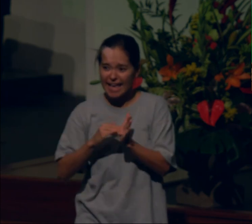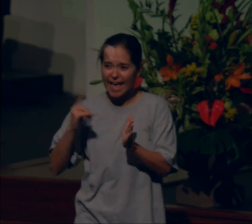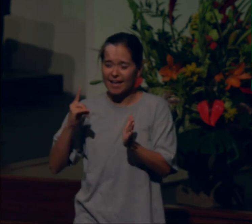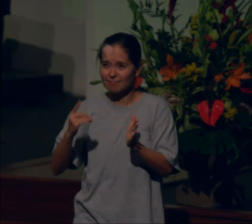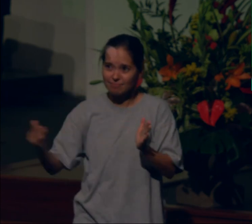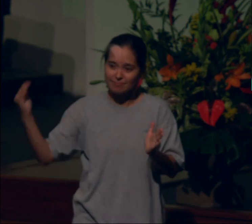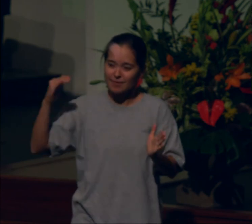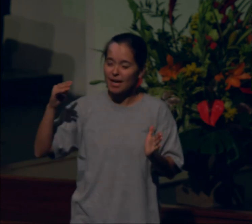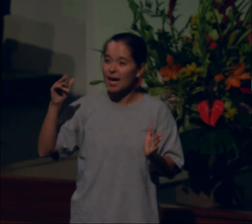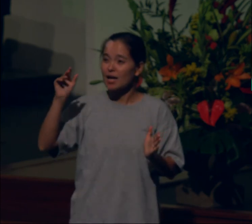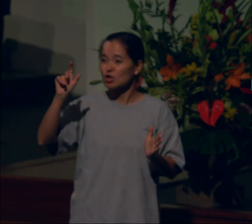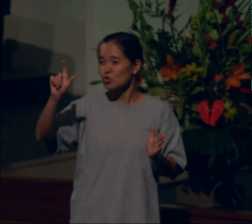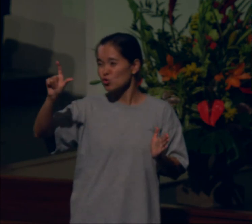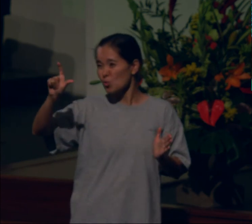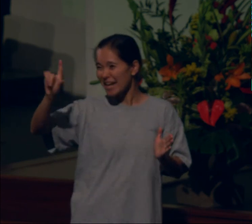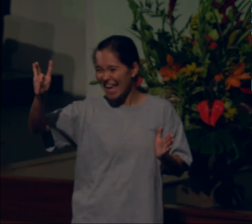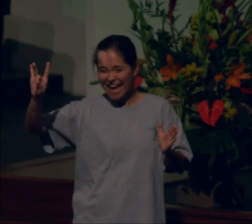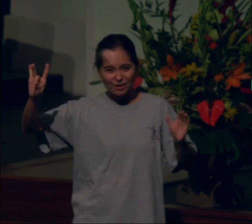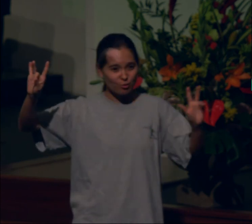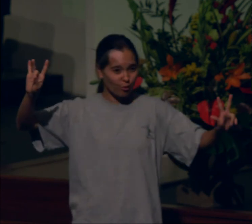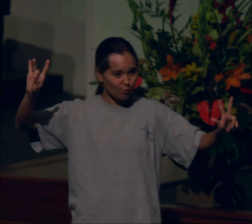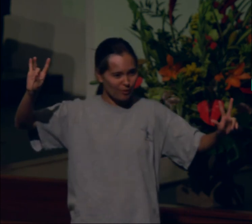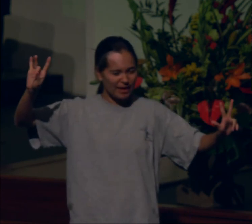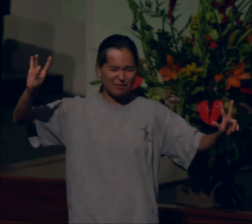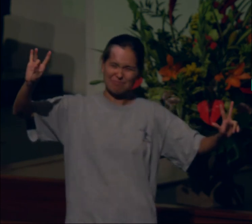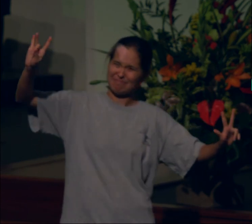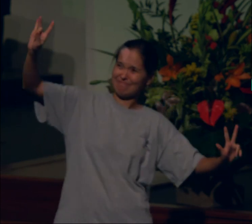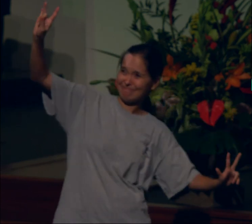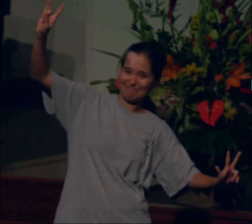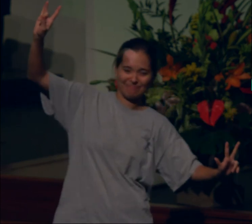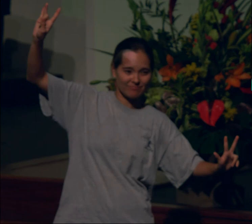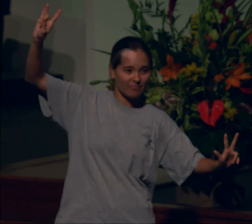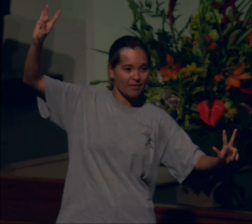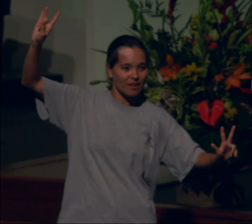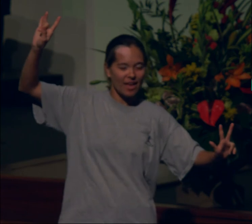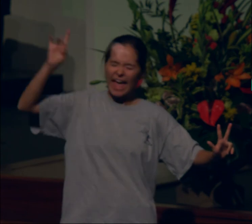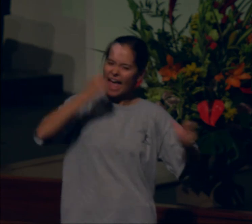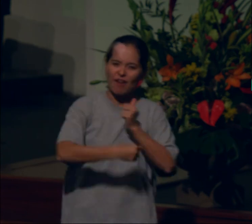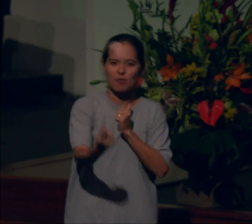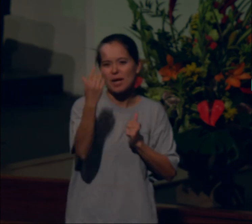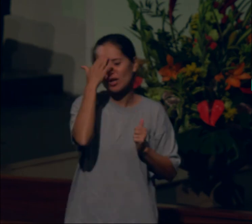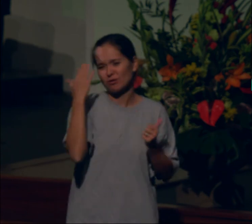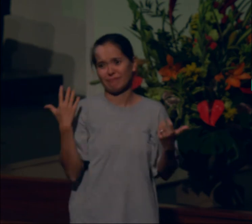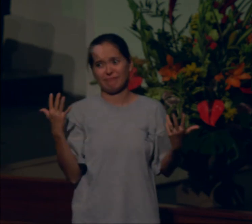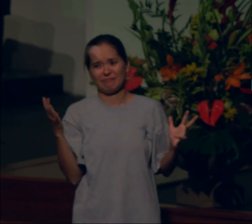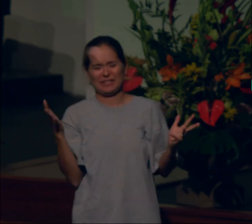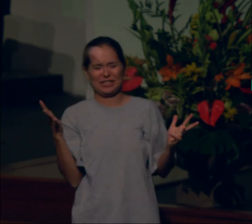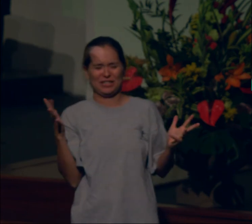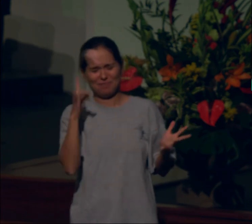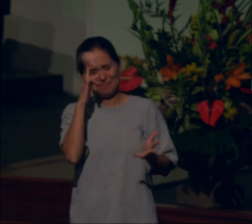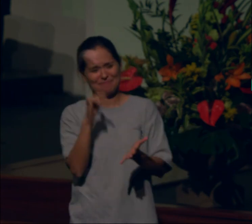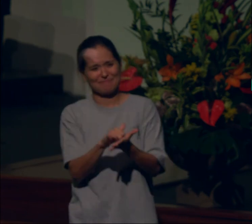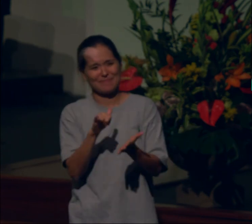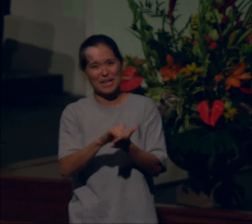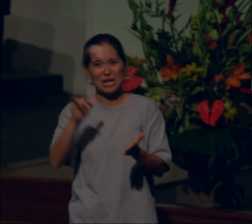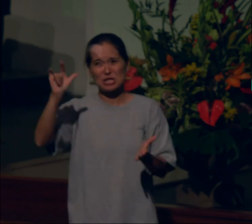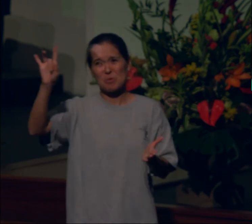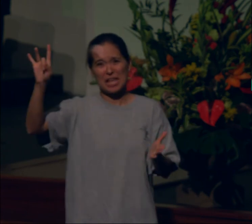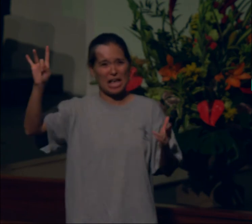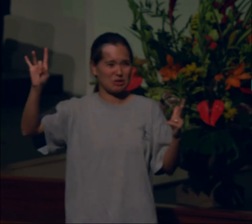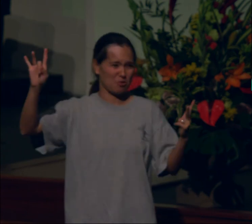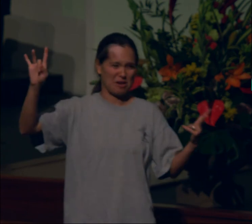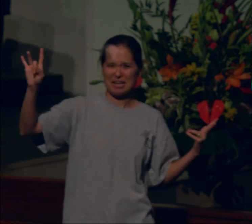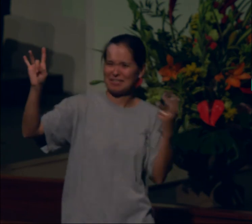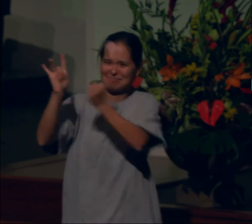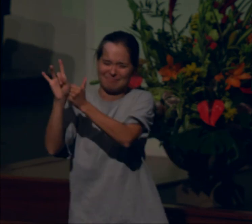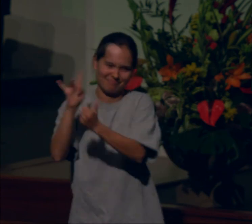Bam! 28-3. The deficit is so bad, everybody knows that no time in history has a deficit like that ever been turned